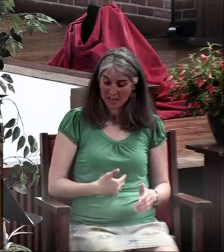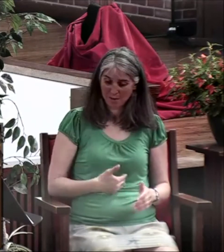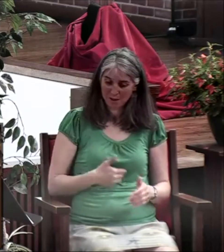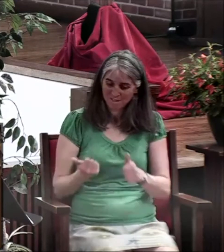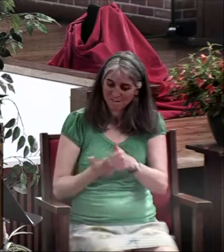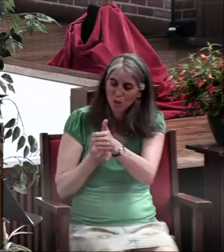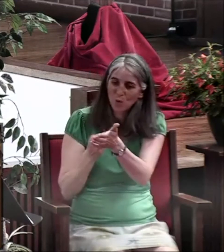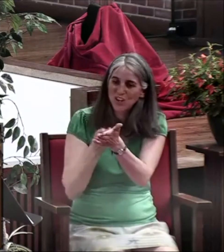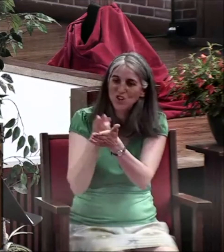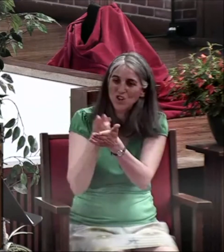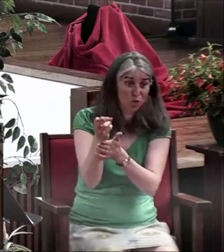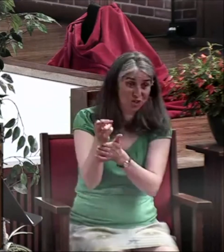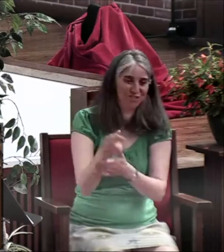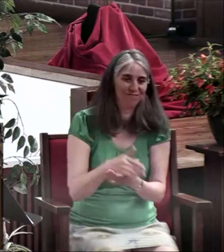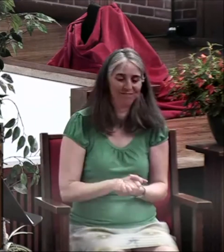truth.